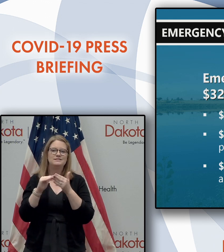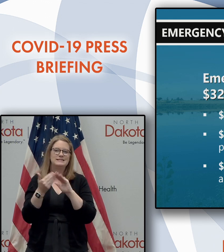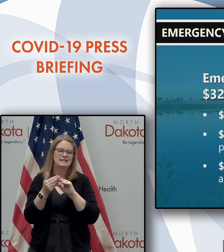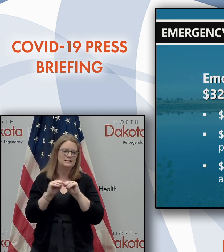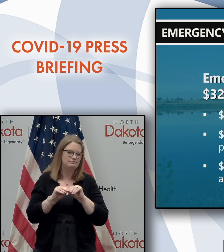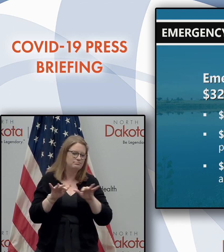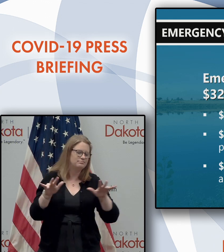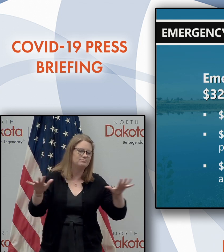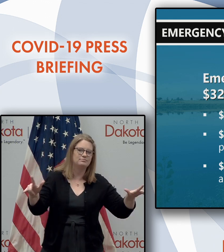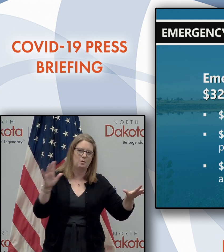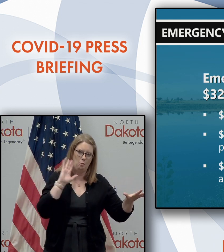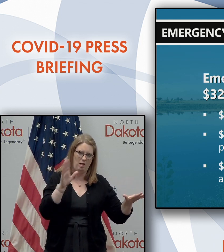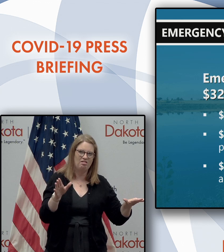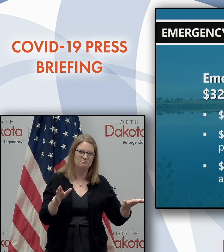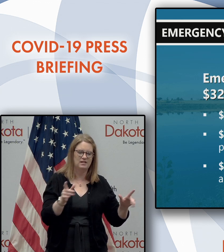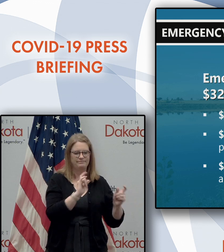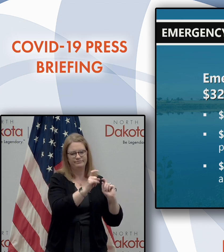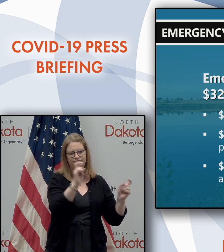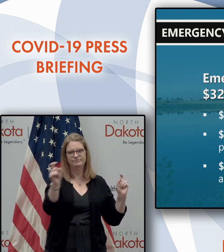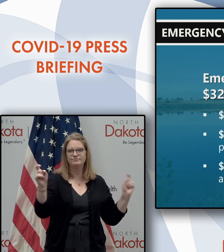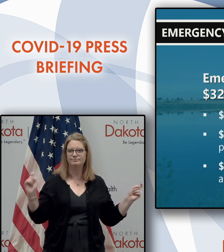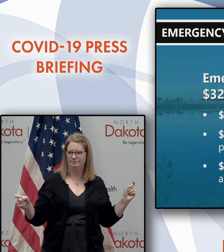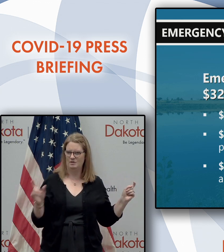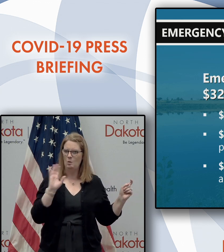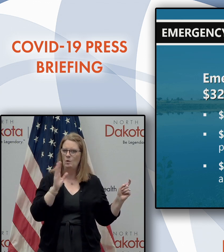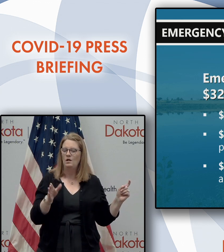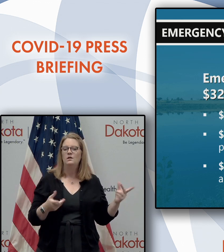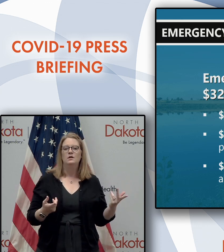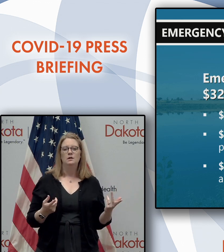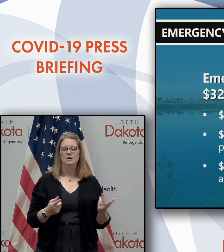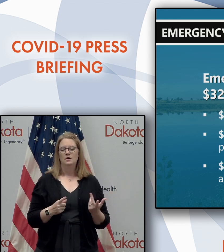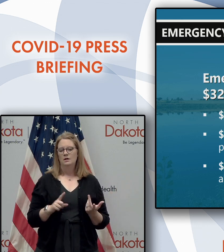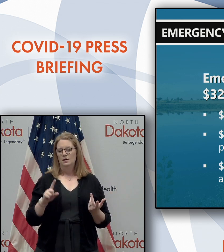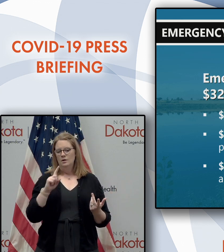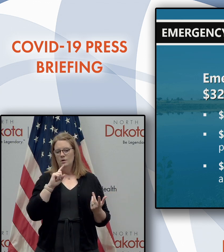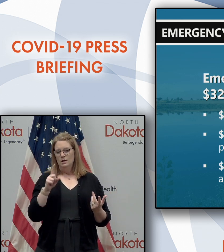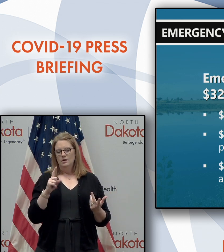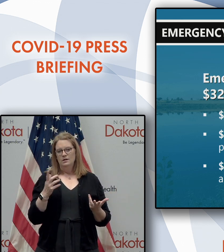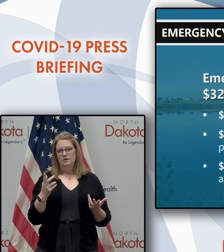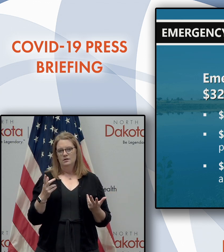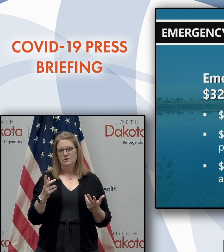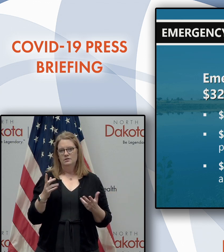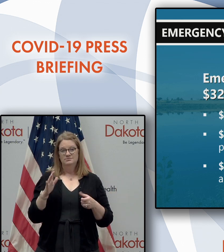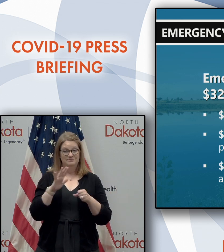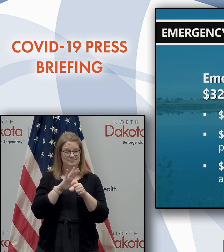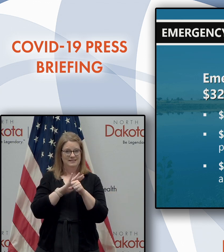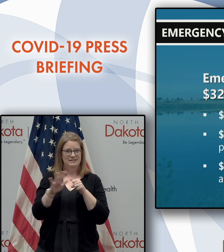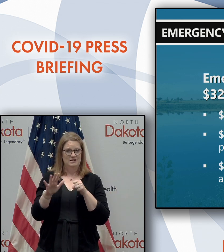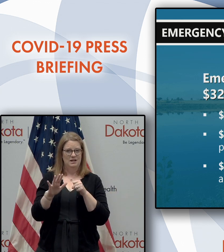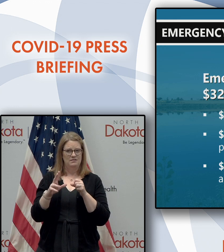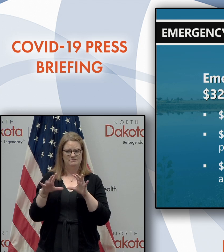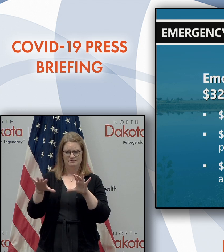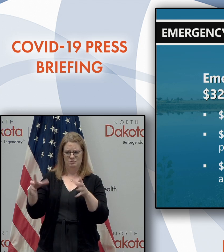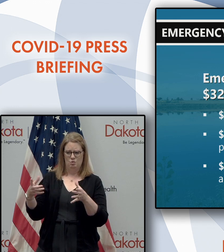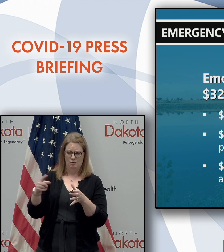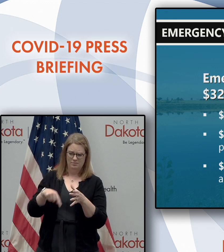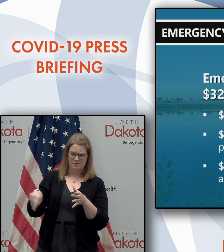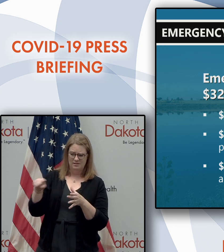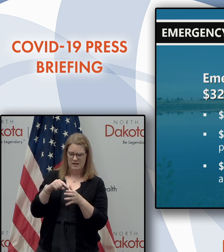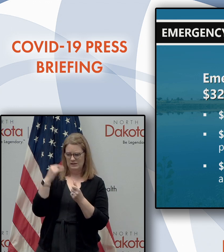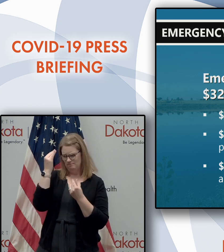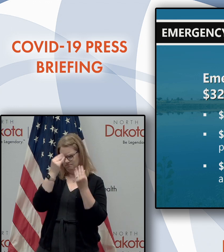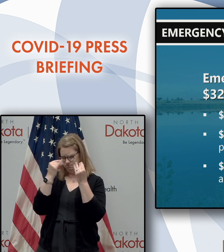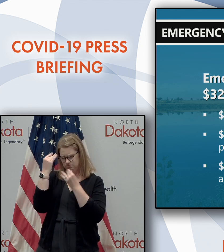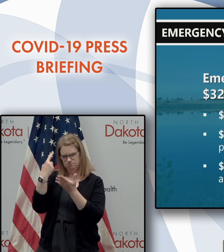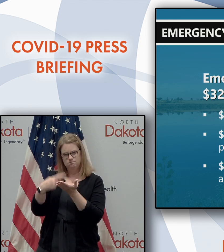state. And so again, great work by the entire group that went into this thing.